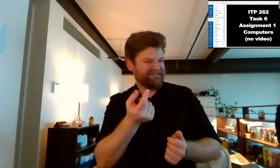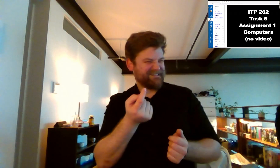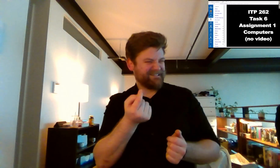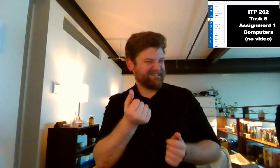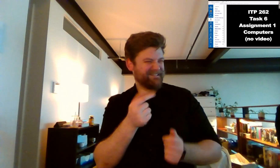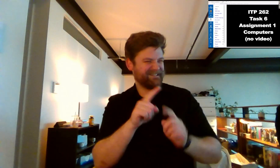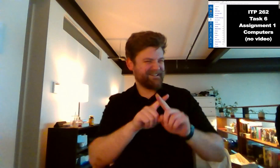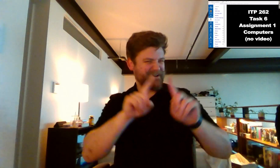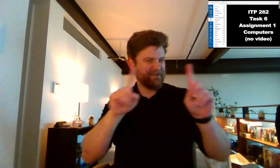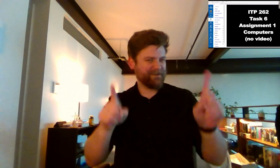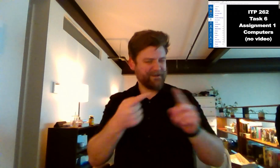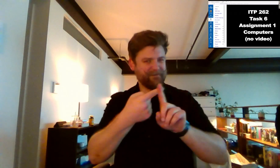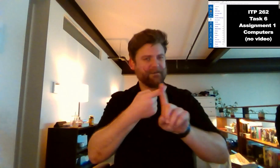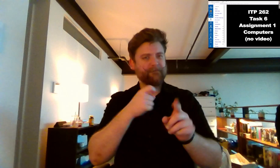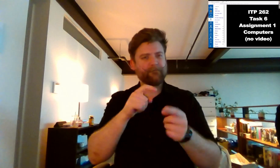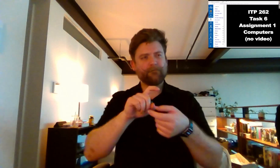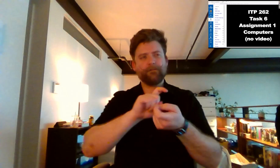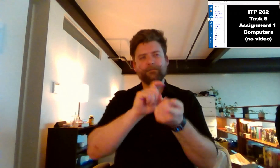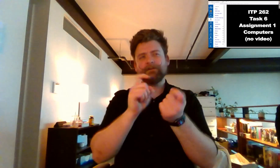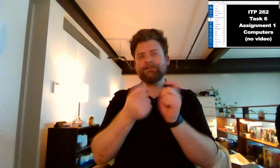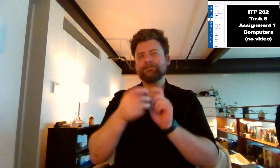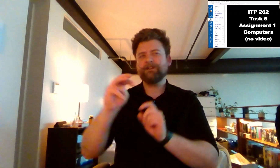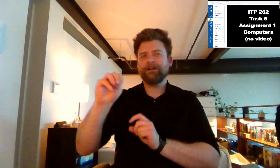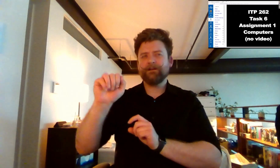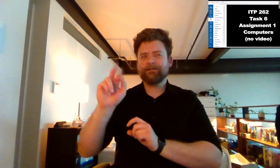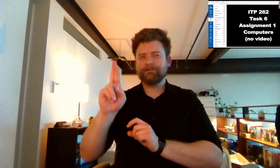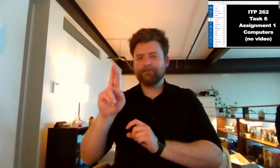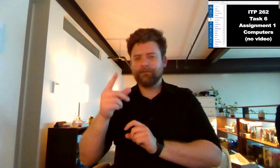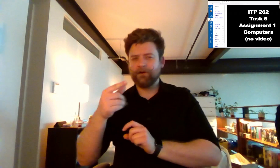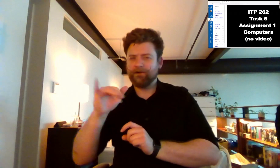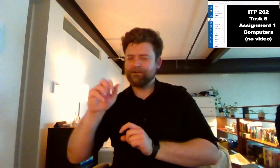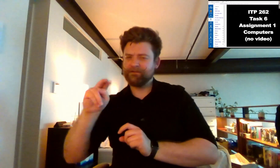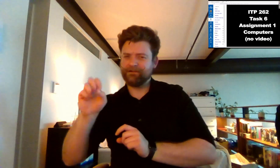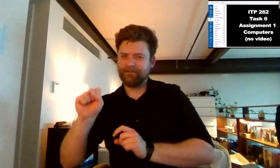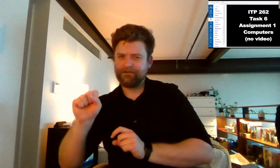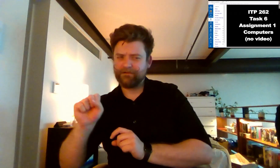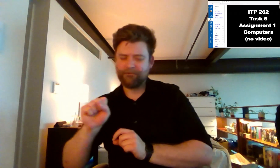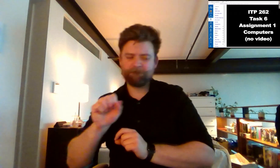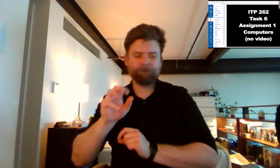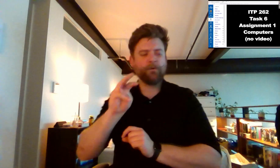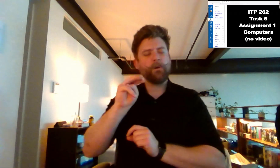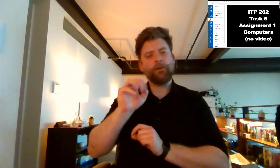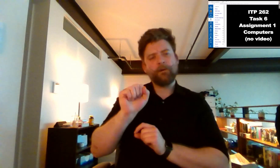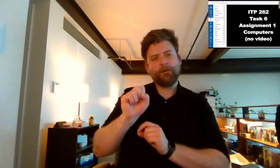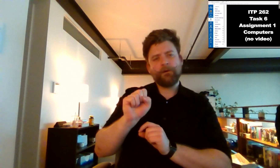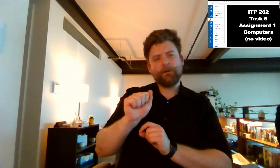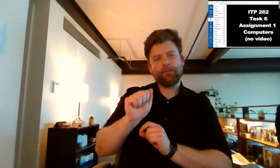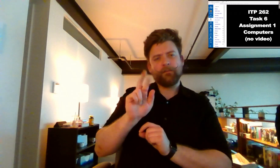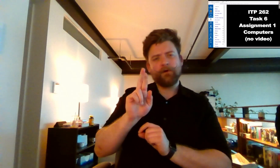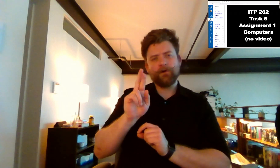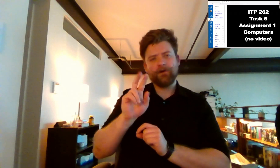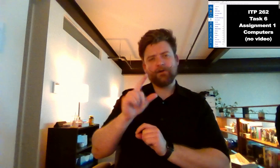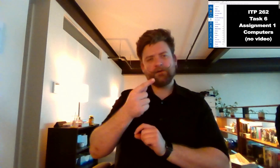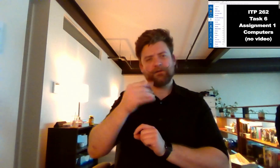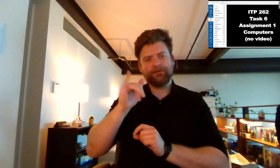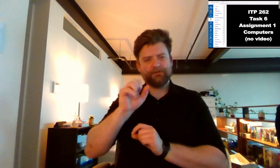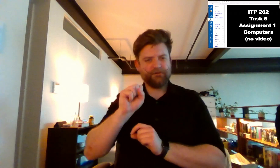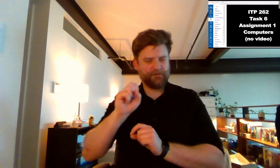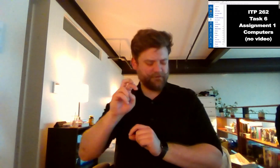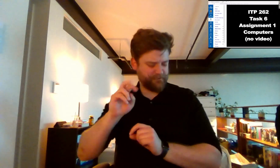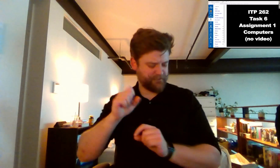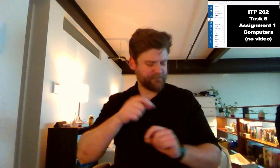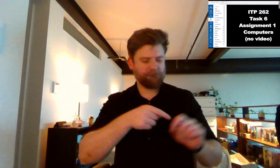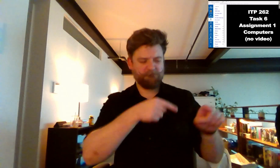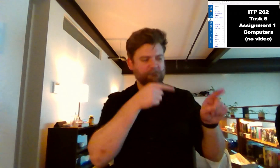margins, it's an overall look. Indent is more for what? A new